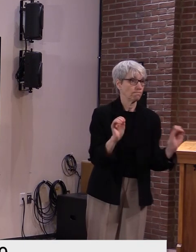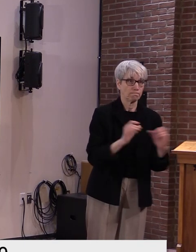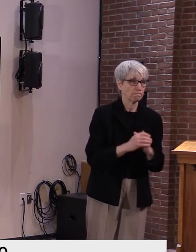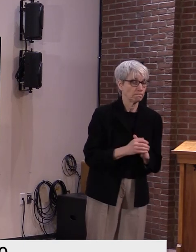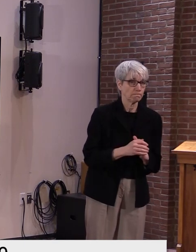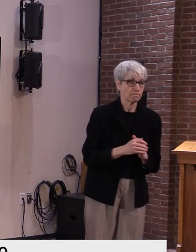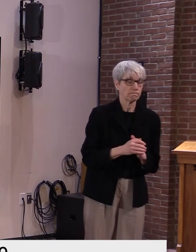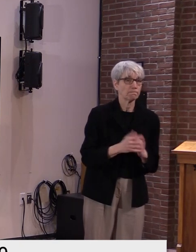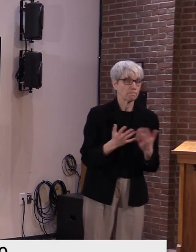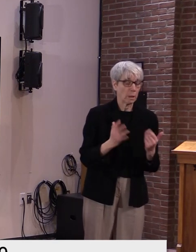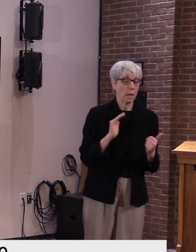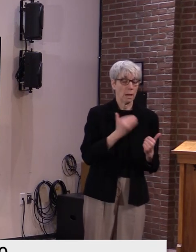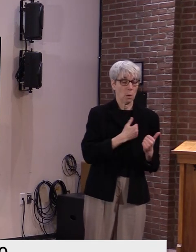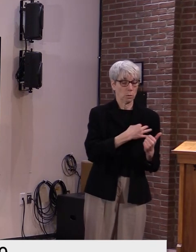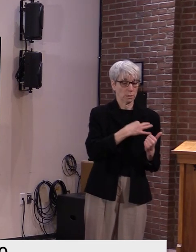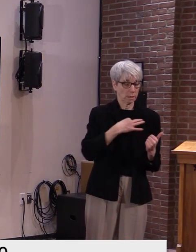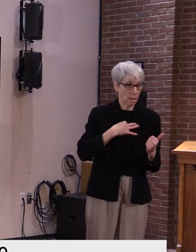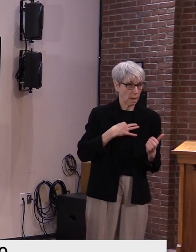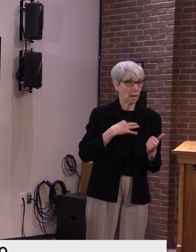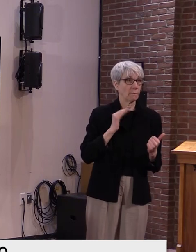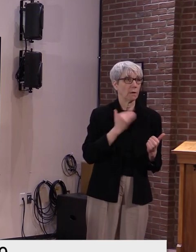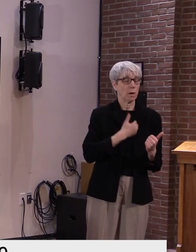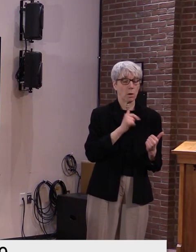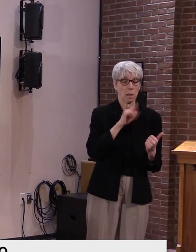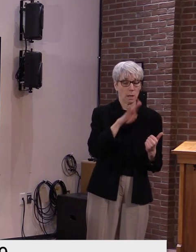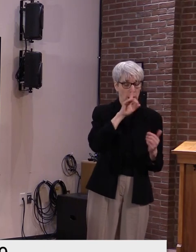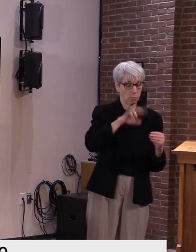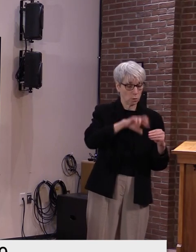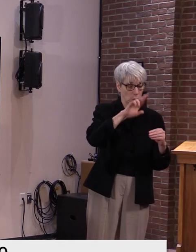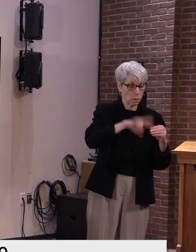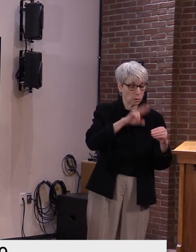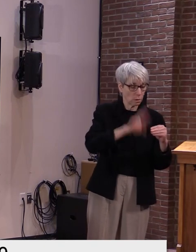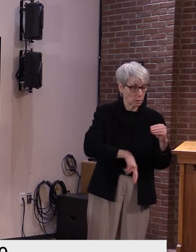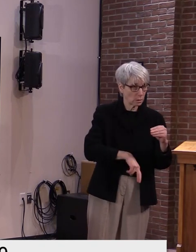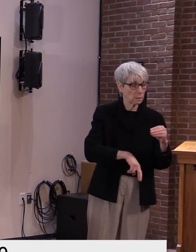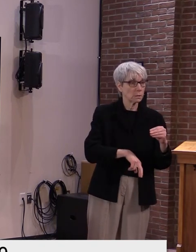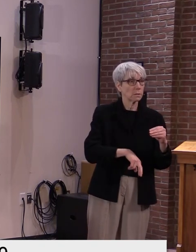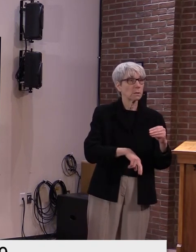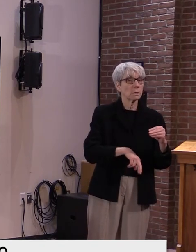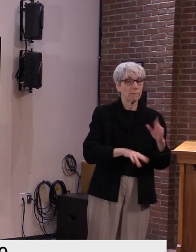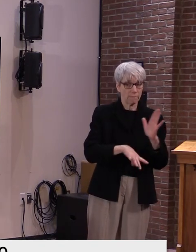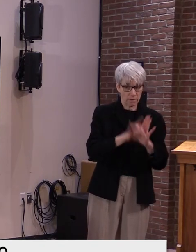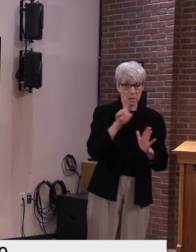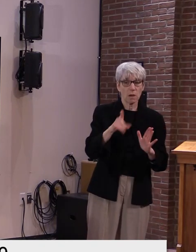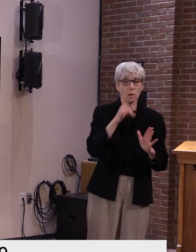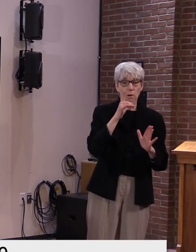to our staff and our laboratory test results, we have a positive.